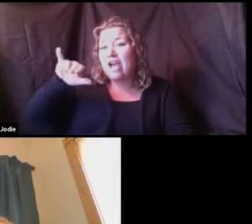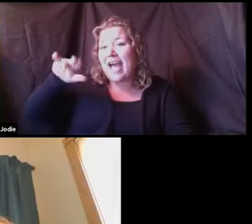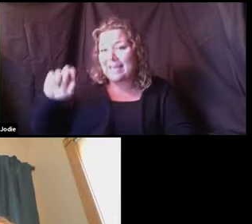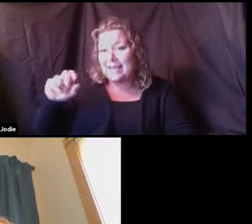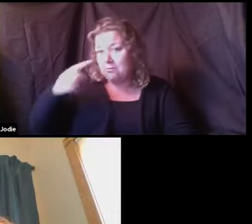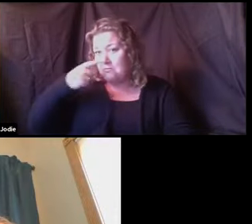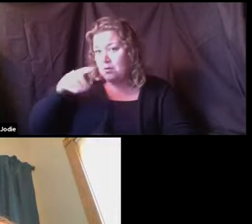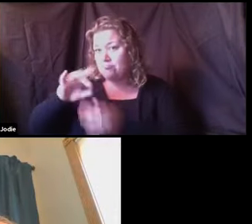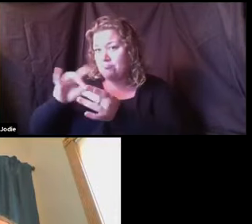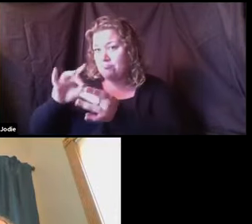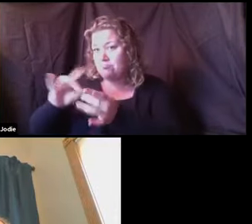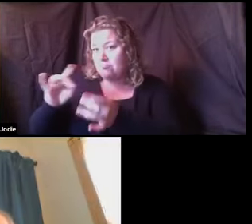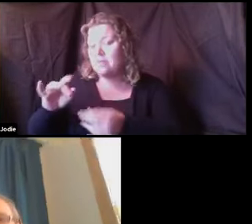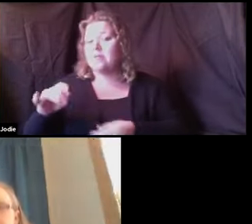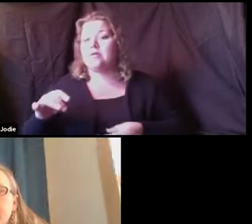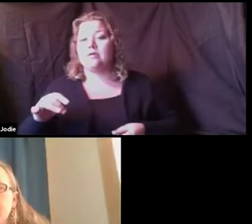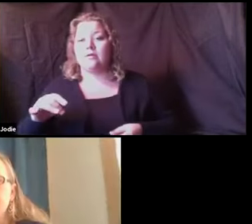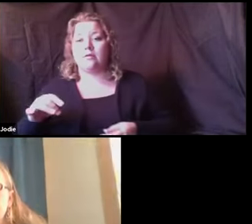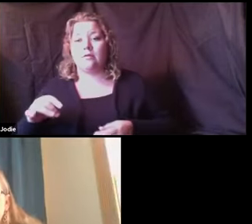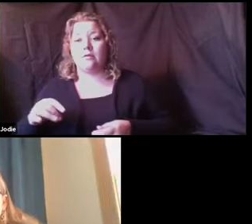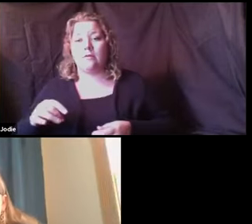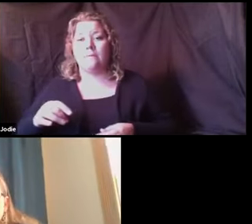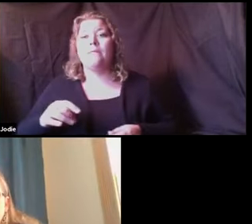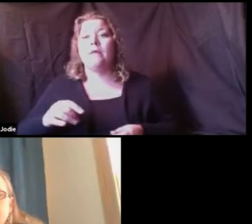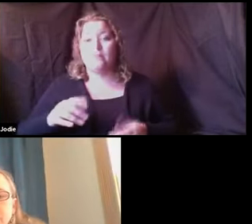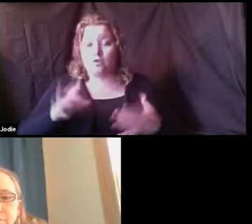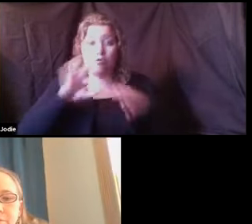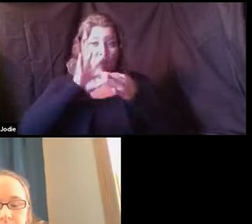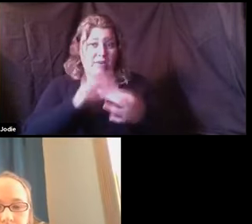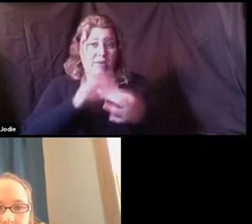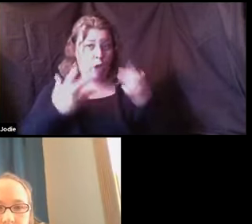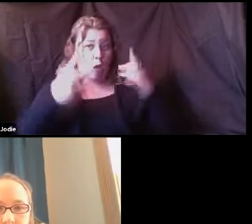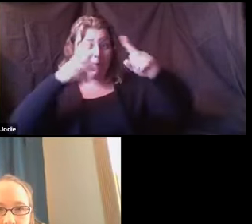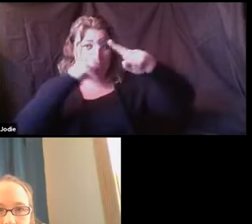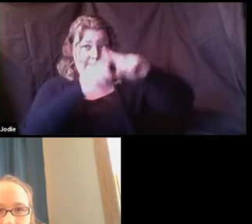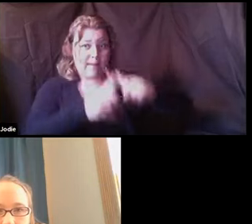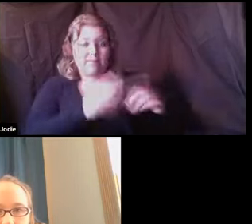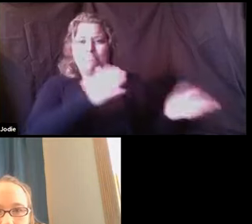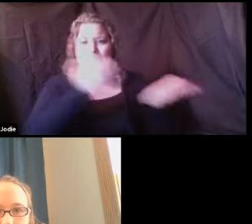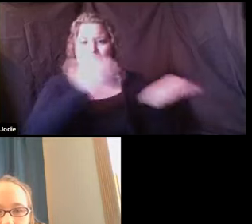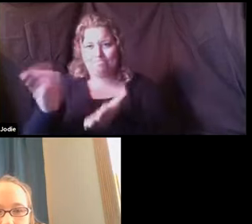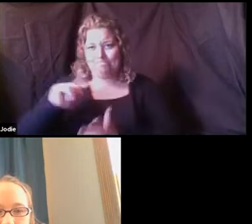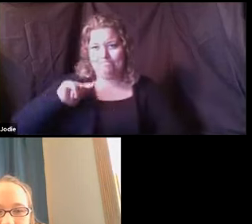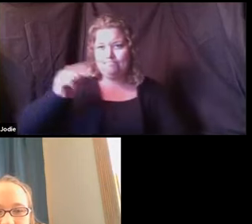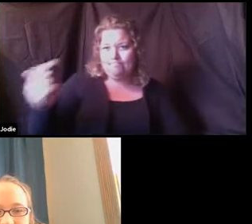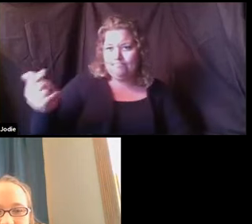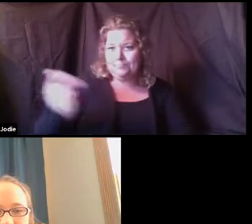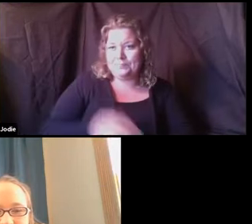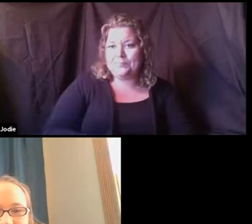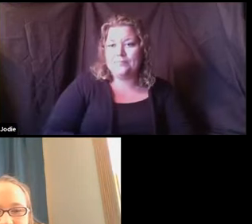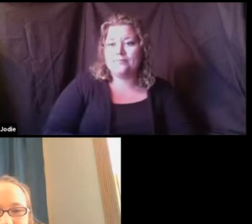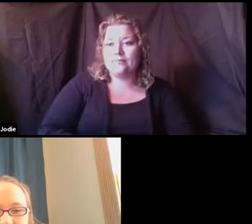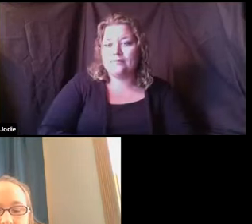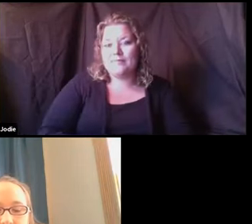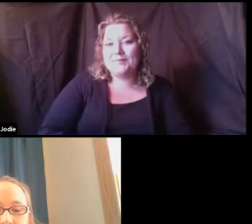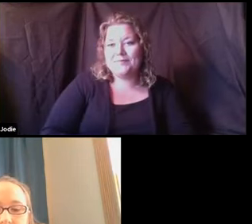percentage of positive to total, go ahead, Jackie, I'll let you answer that question.